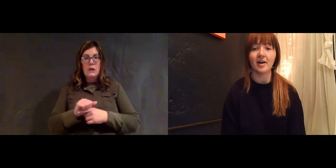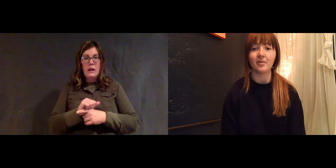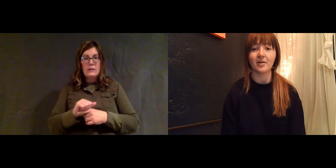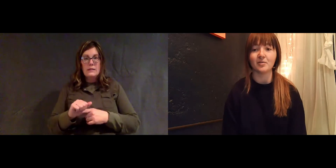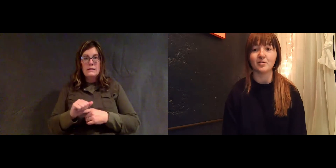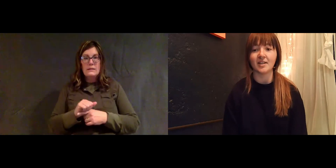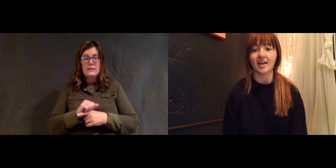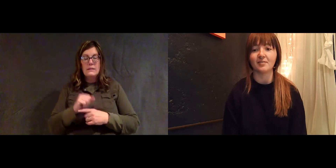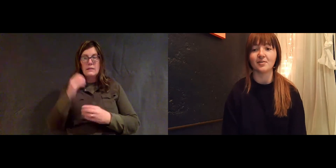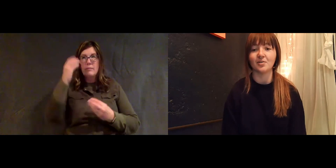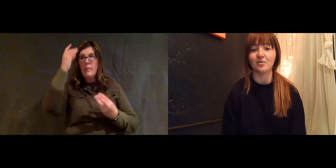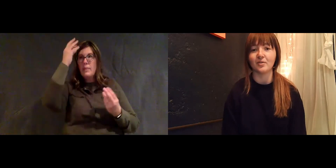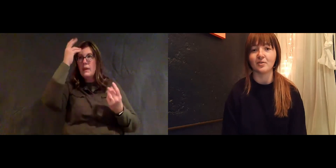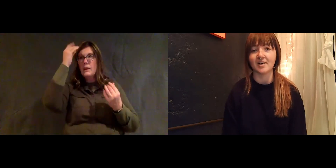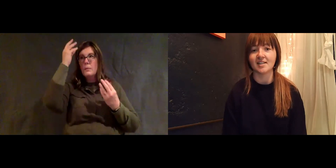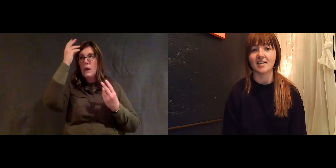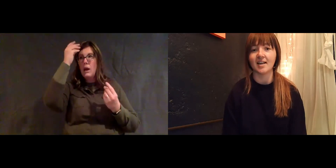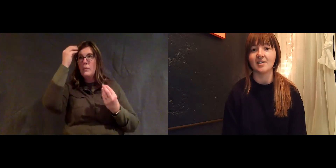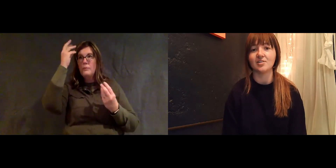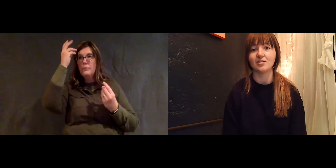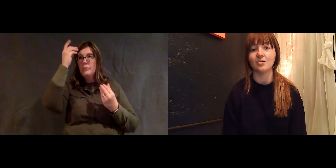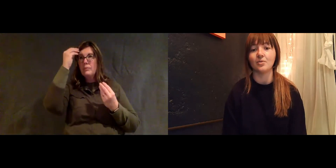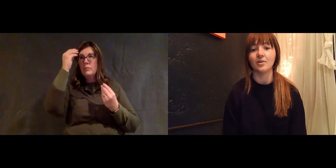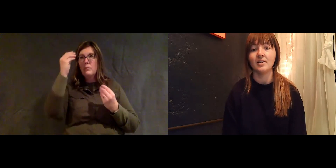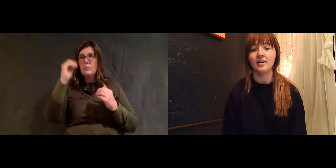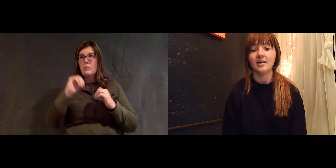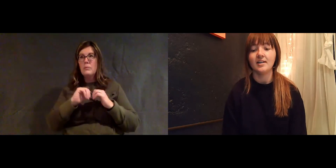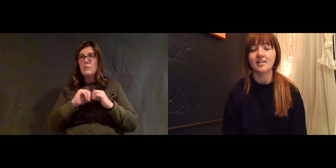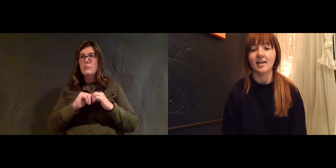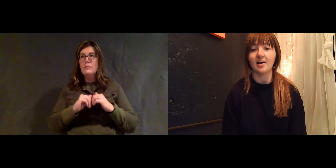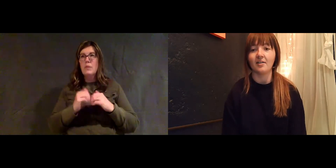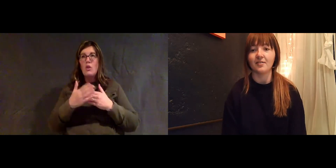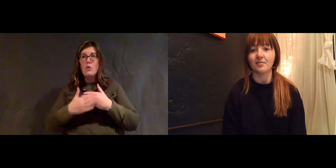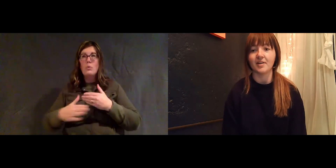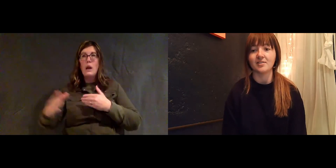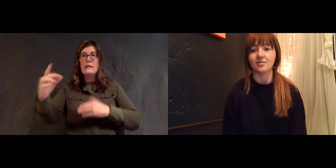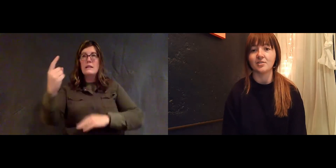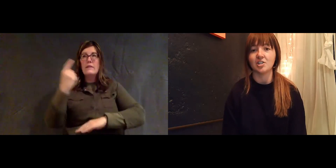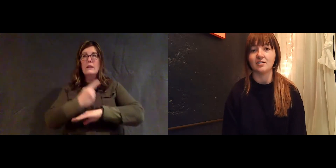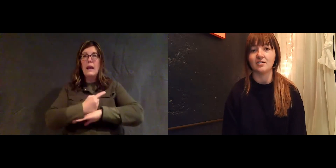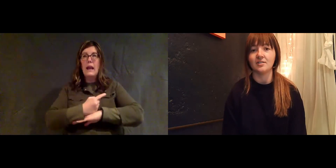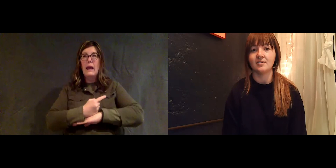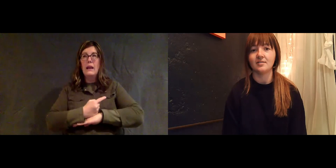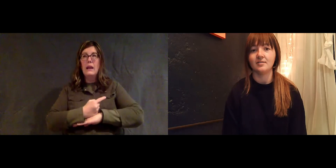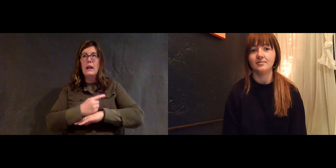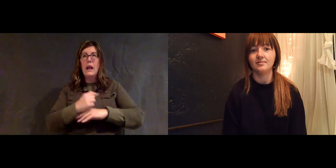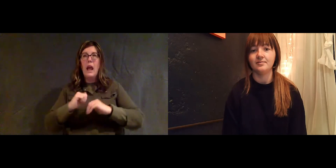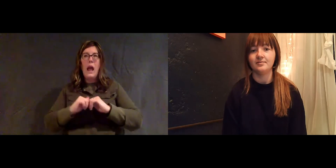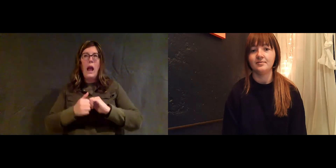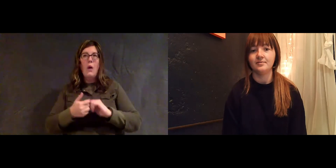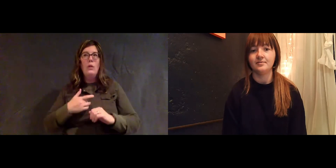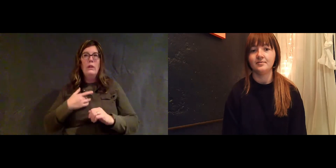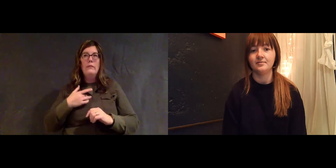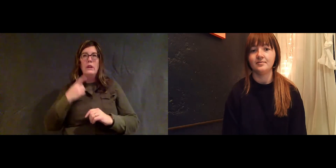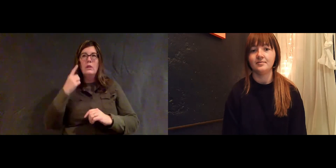Think about what it would be like for you for the rest of the day to take off the mental shield.